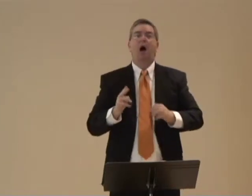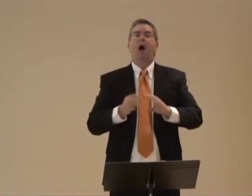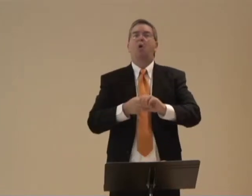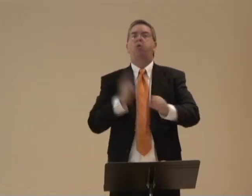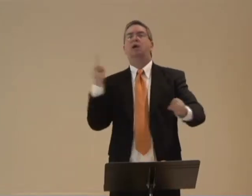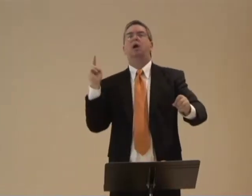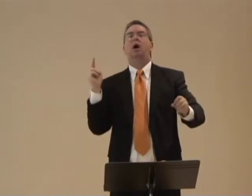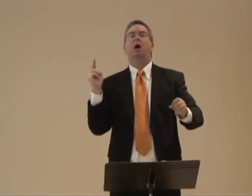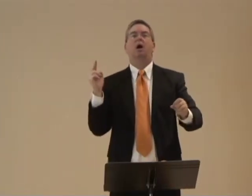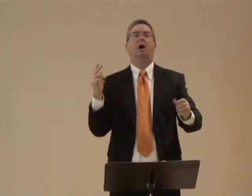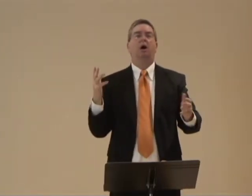God.